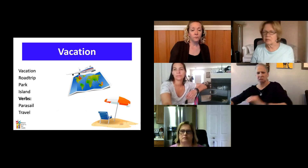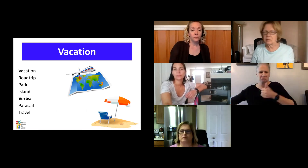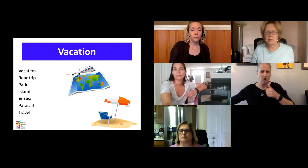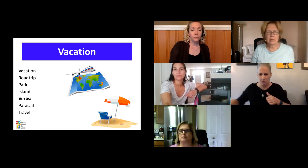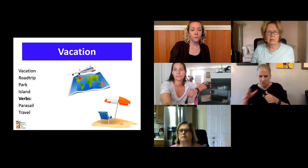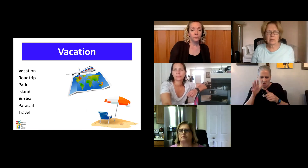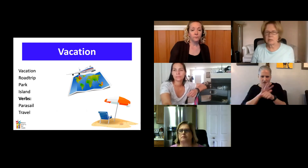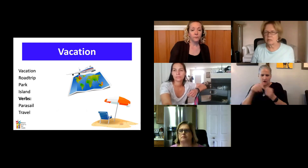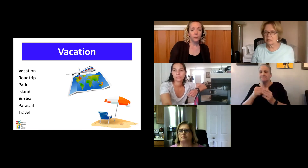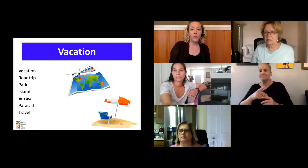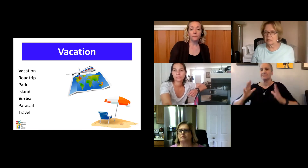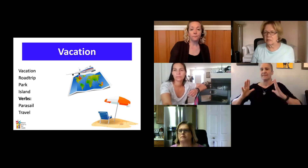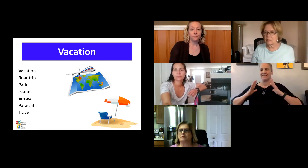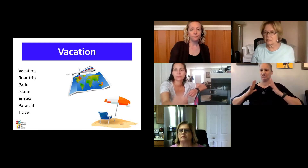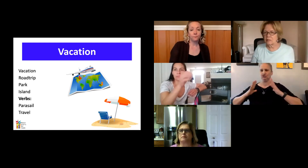Okay.